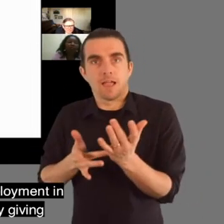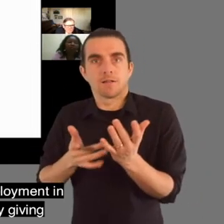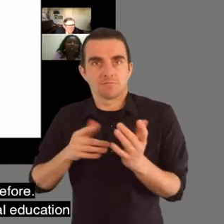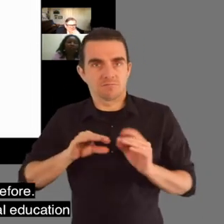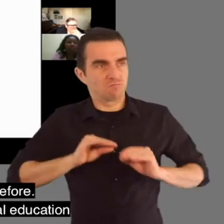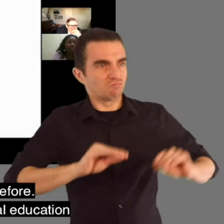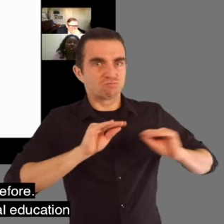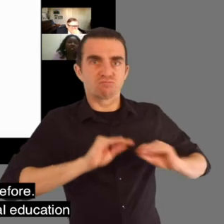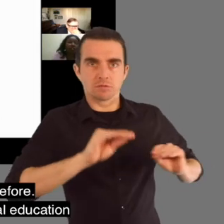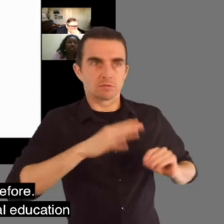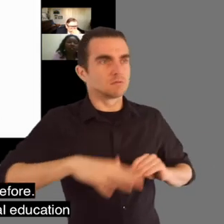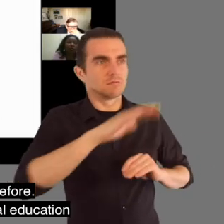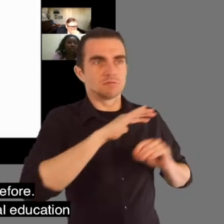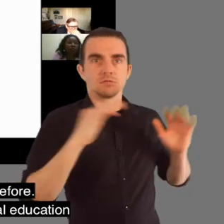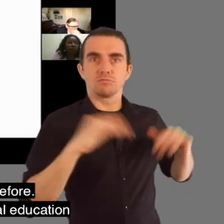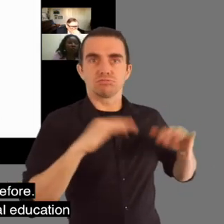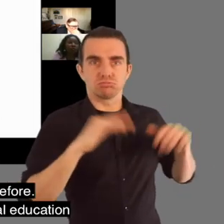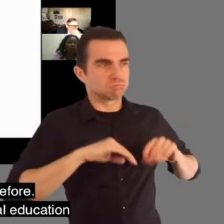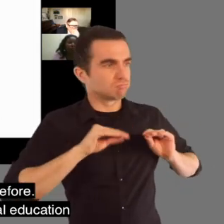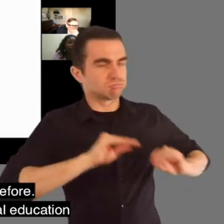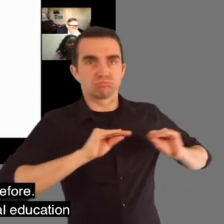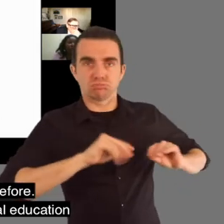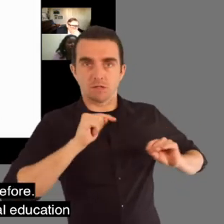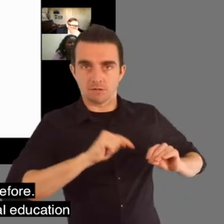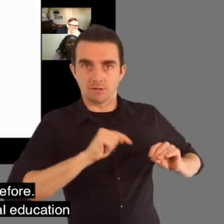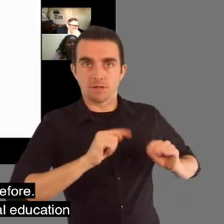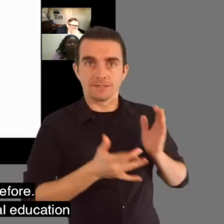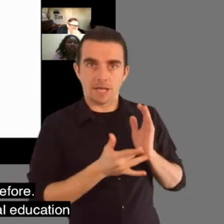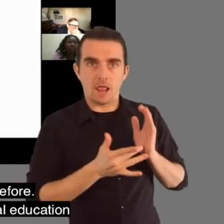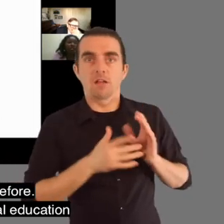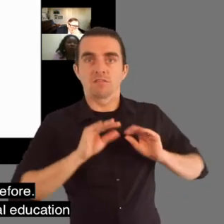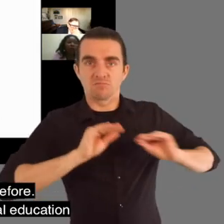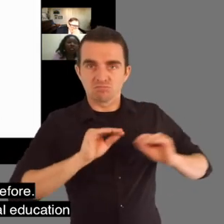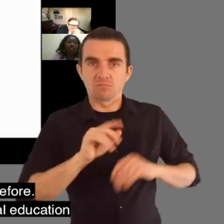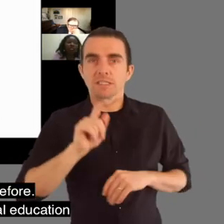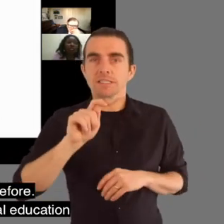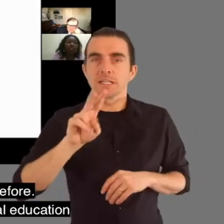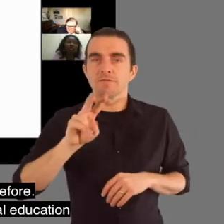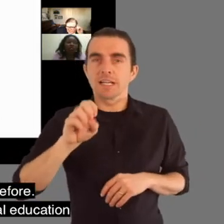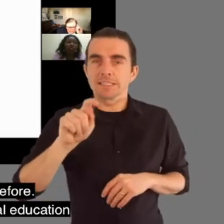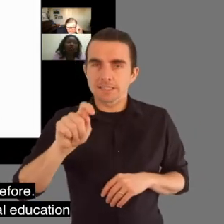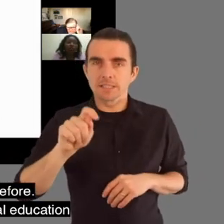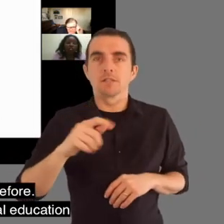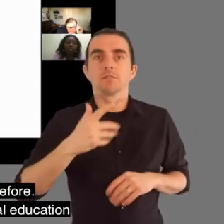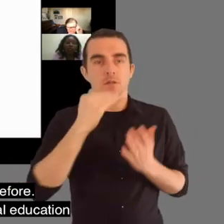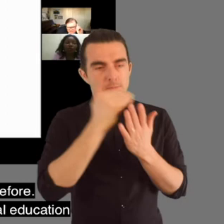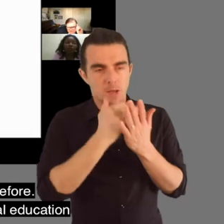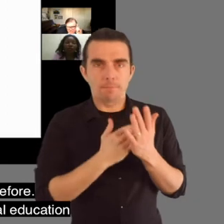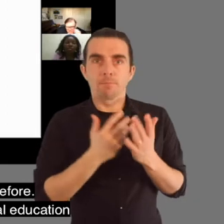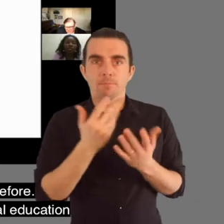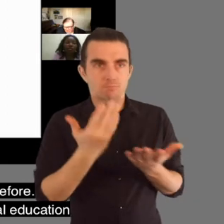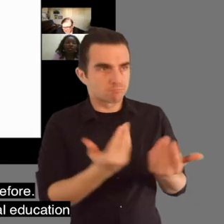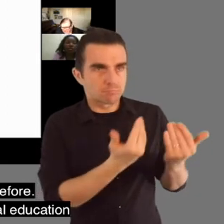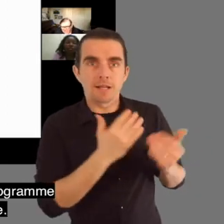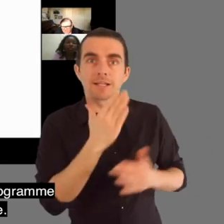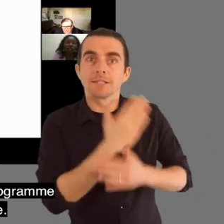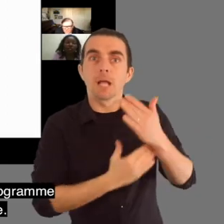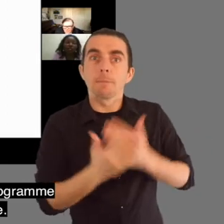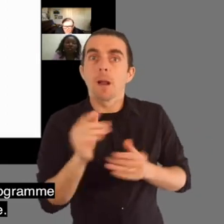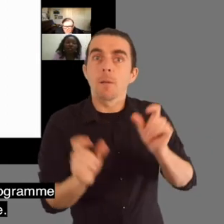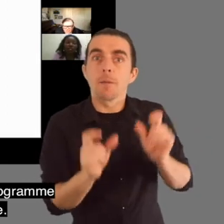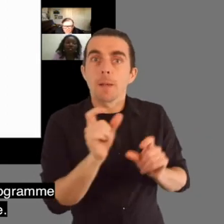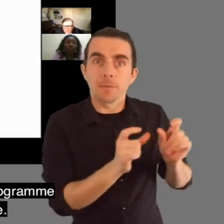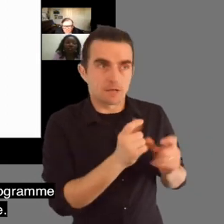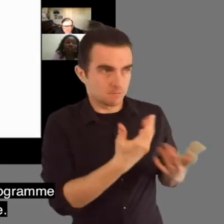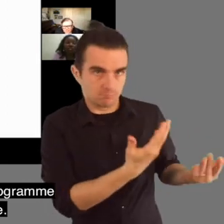by giving them incentives that, like we said before, the mainstreaming technical vocational education and